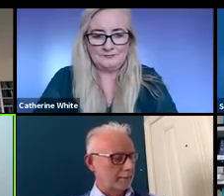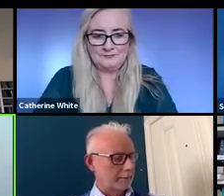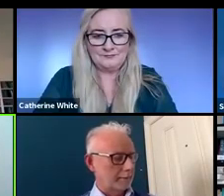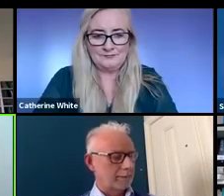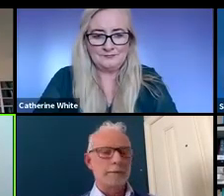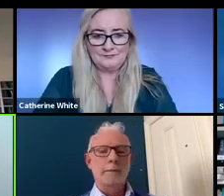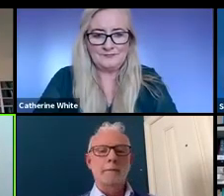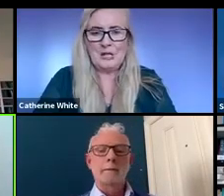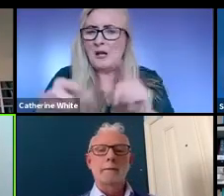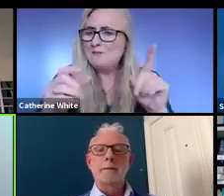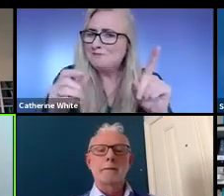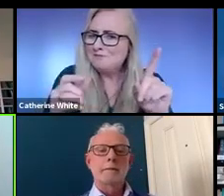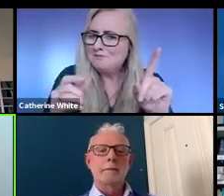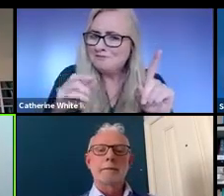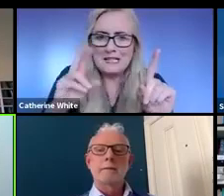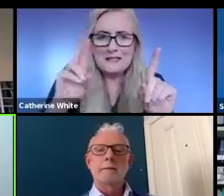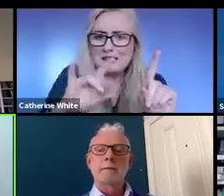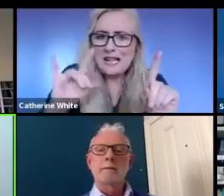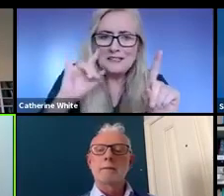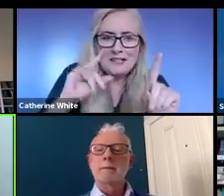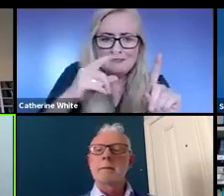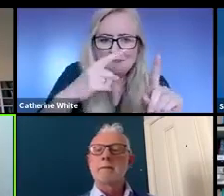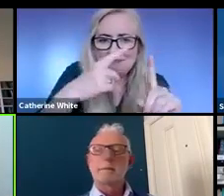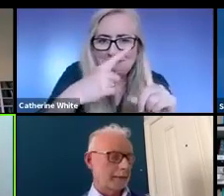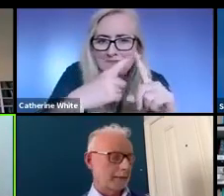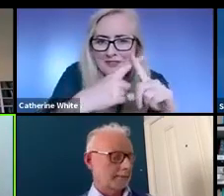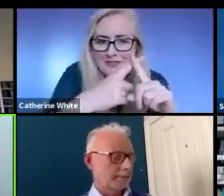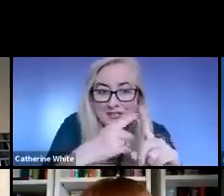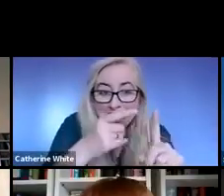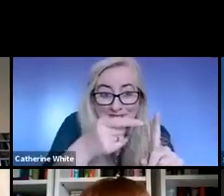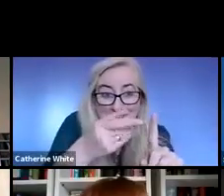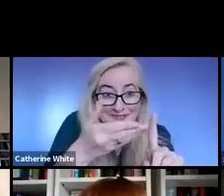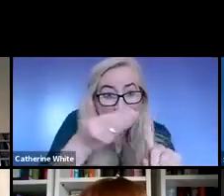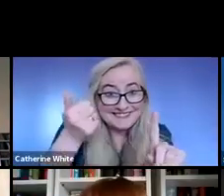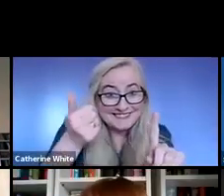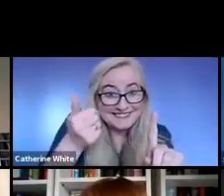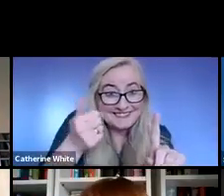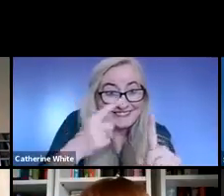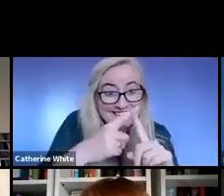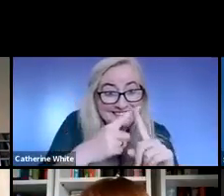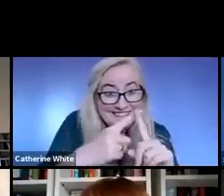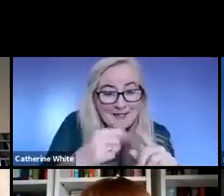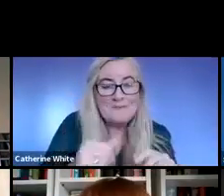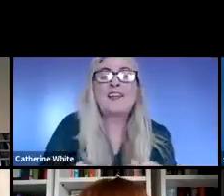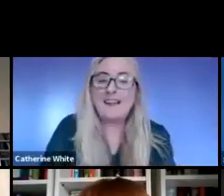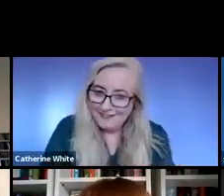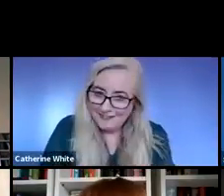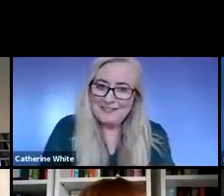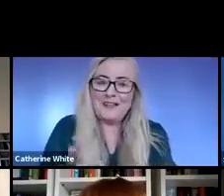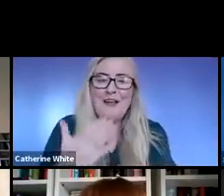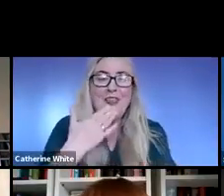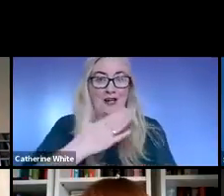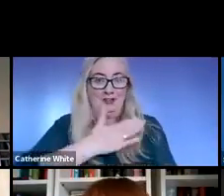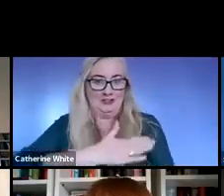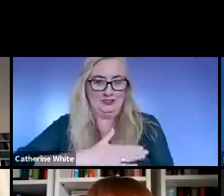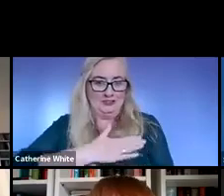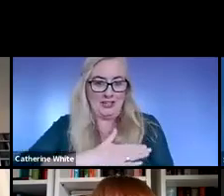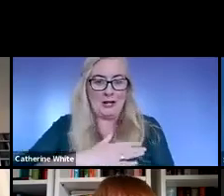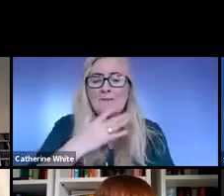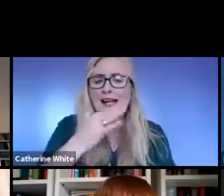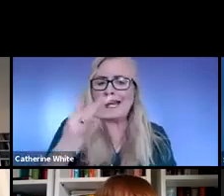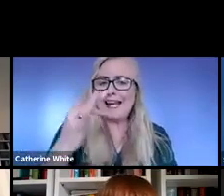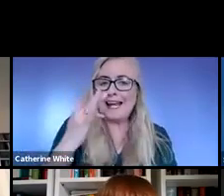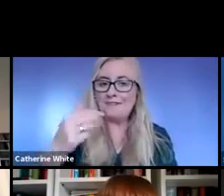Sorry, Salome, you're muted. Can you take yourself off mute, please? Yeah, thank you. Sorry about that. If we are going to be